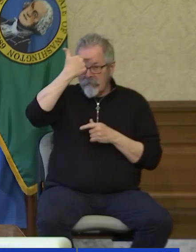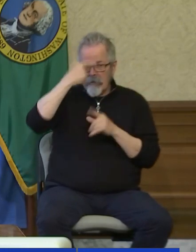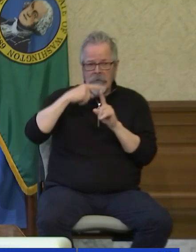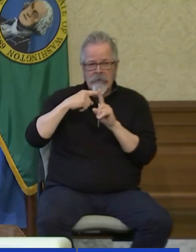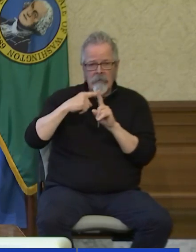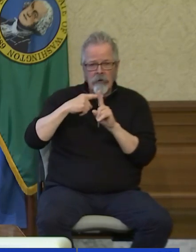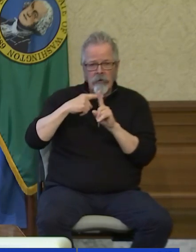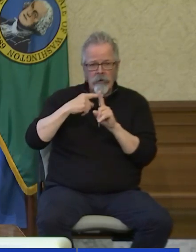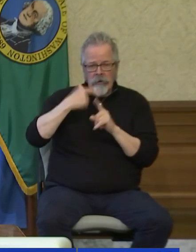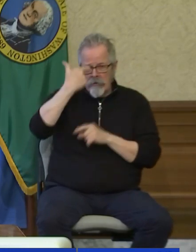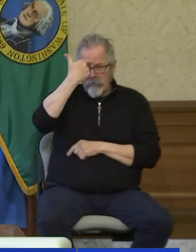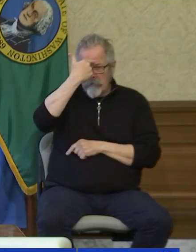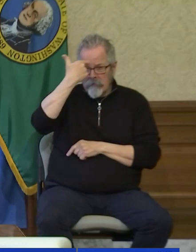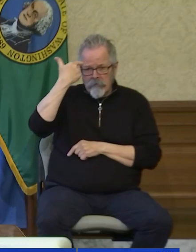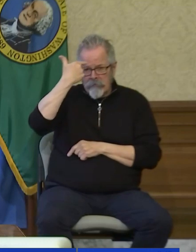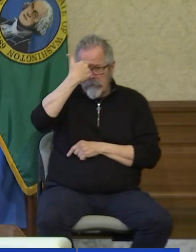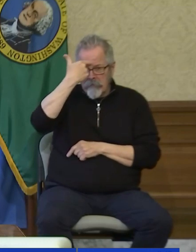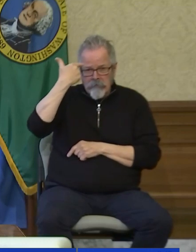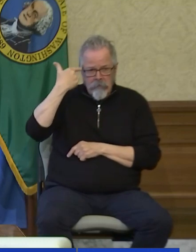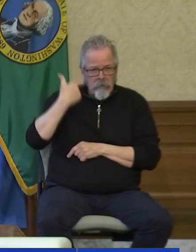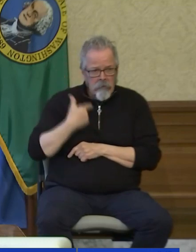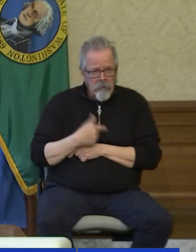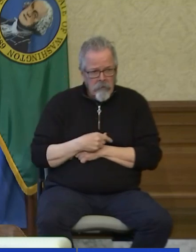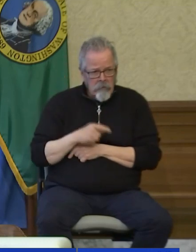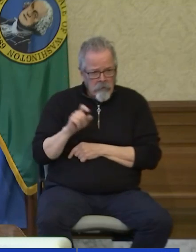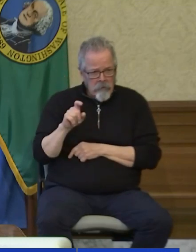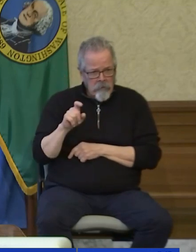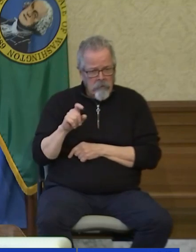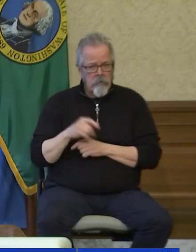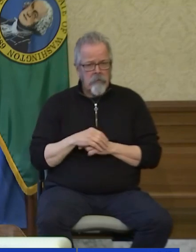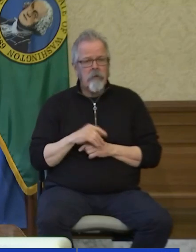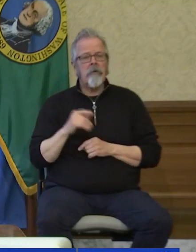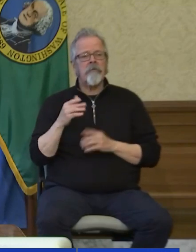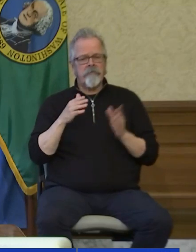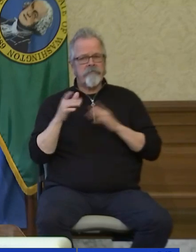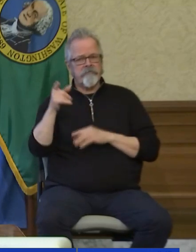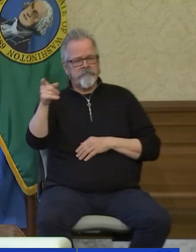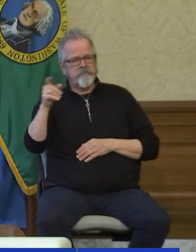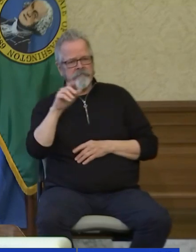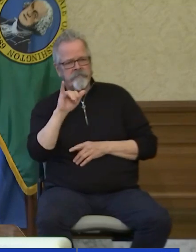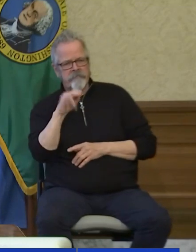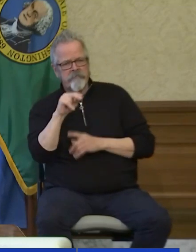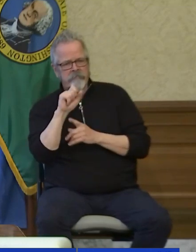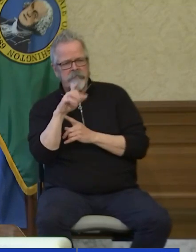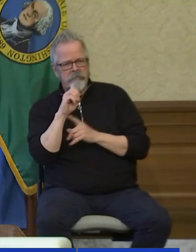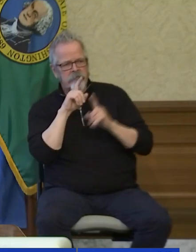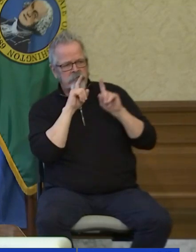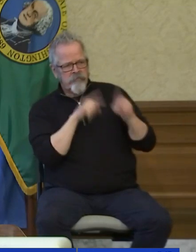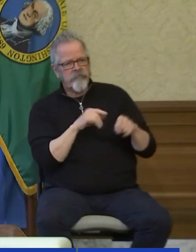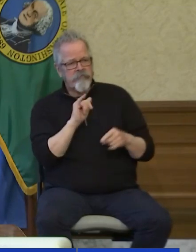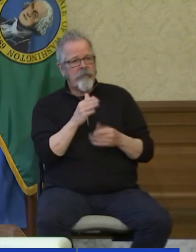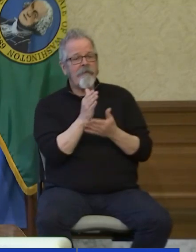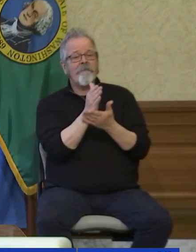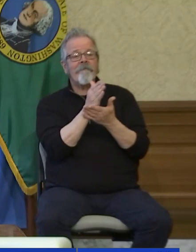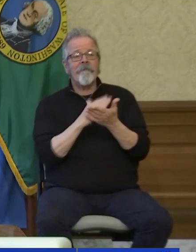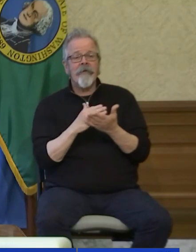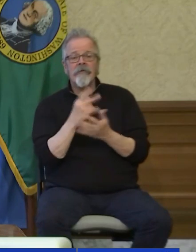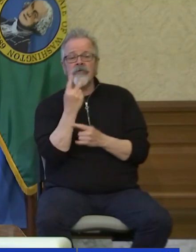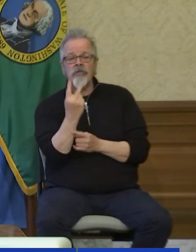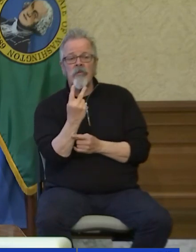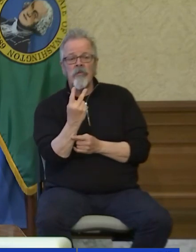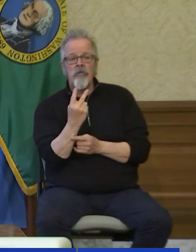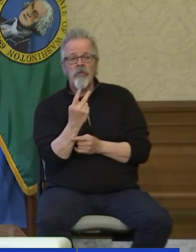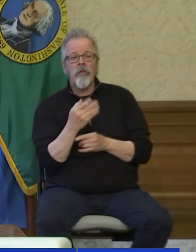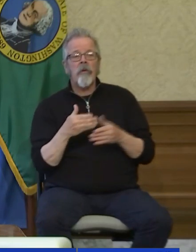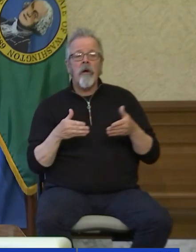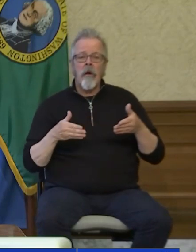potentially, which would allow restaurants at 50% capacity and a whole slew of safety protocols that we will be working with the